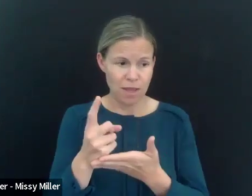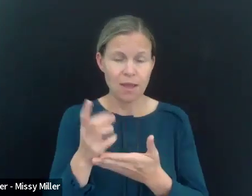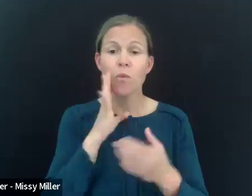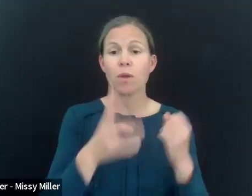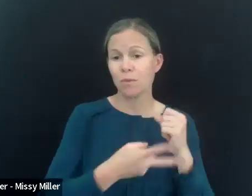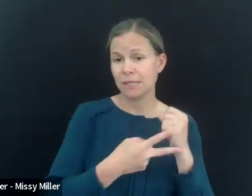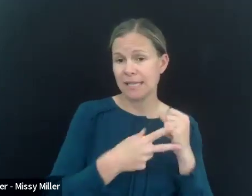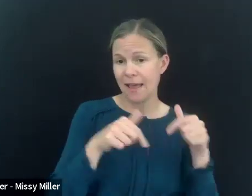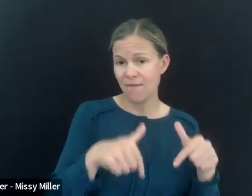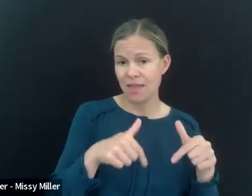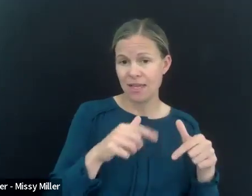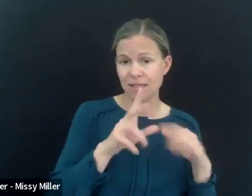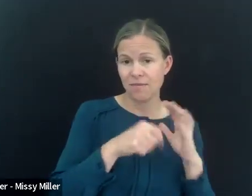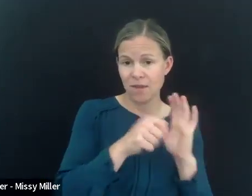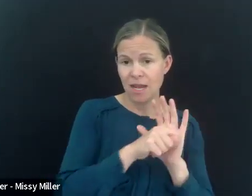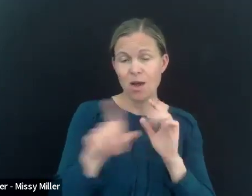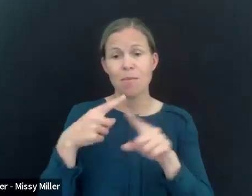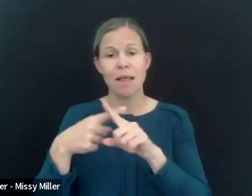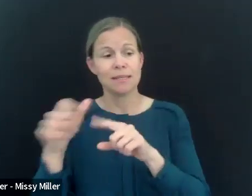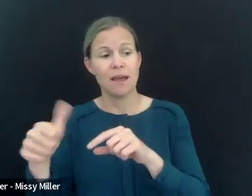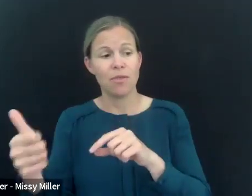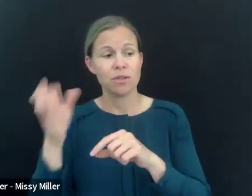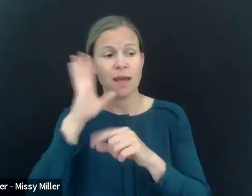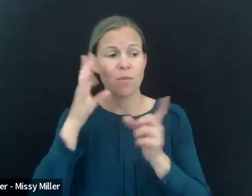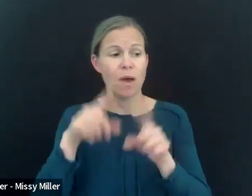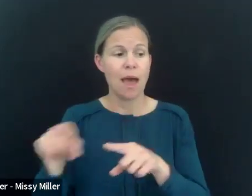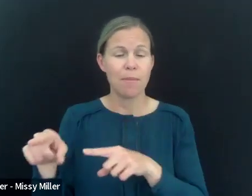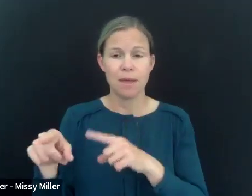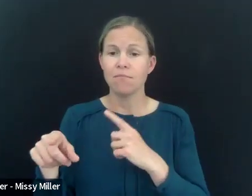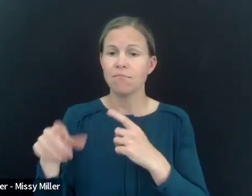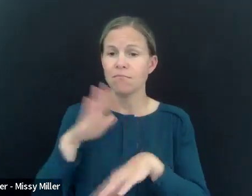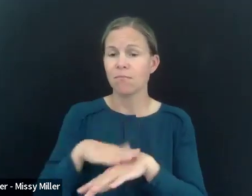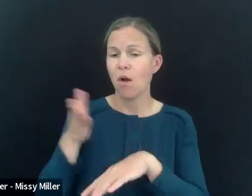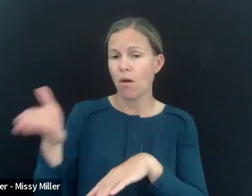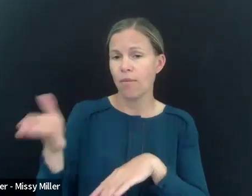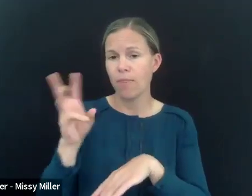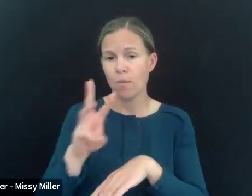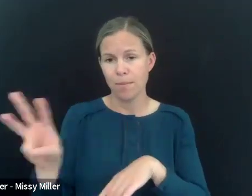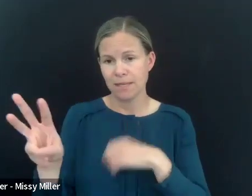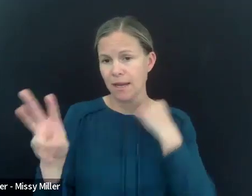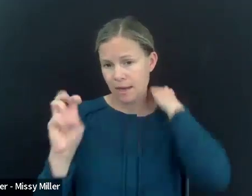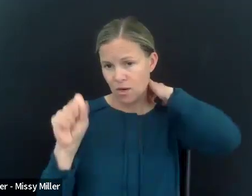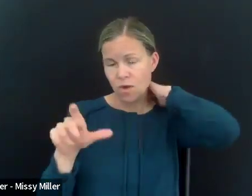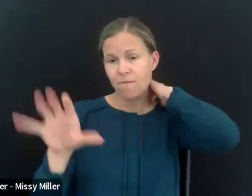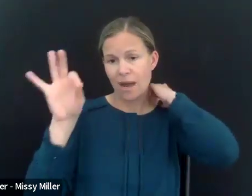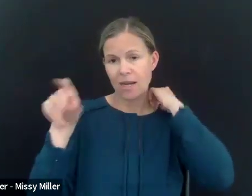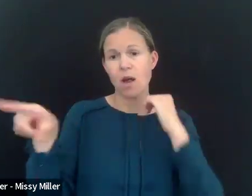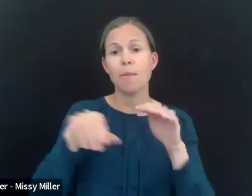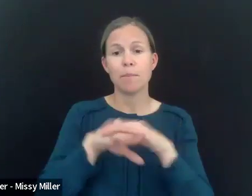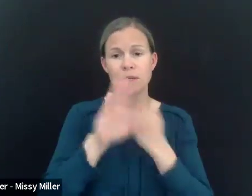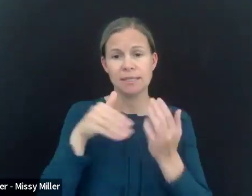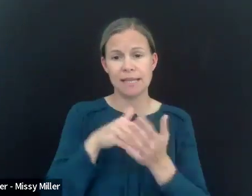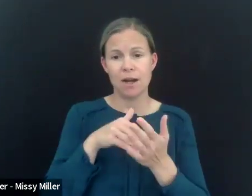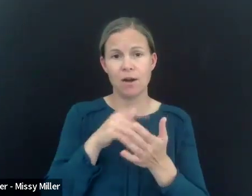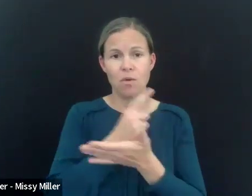of the events that have happened this week on that website. And you can check that out at birthcenterweek.org.